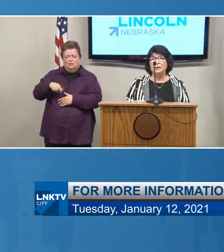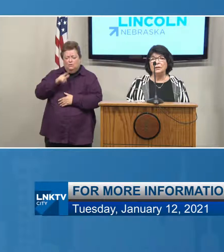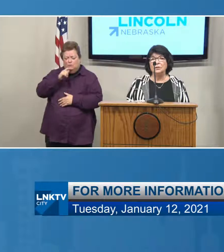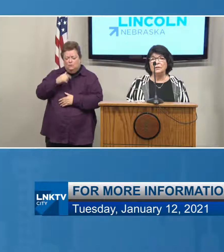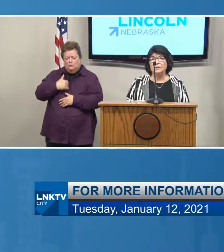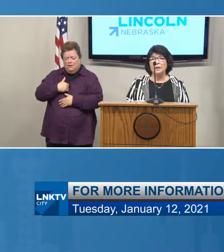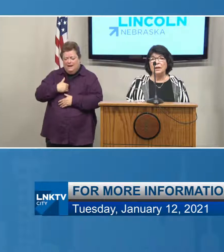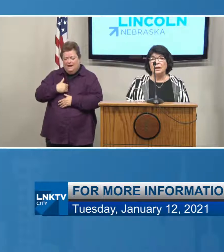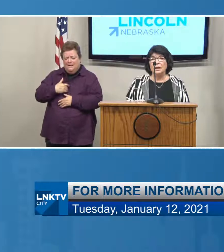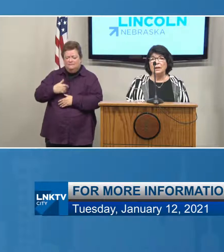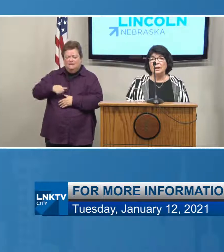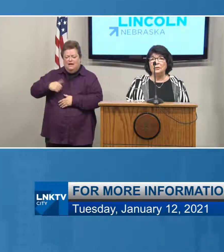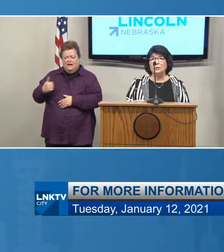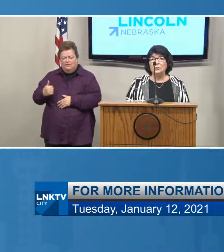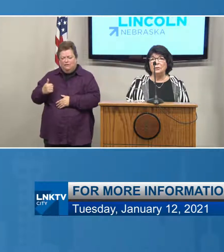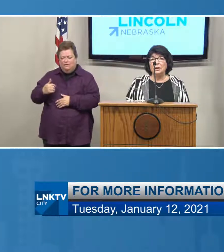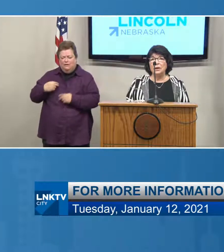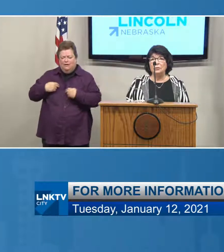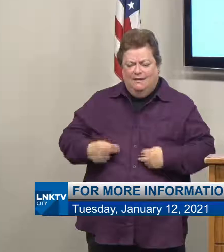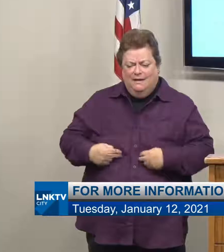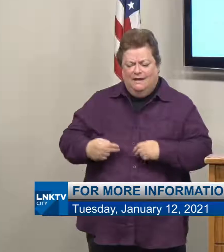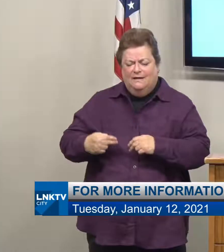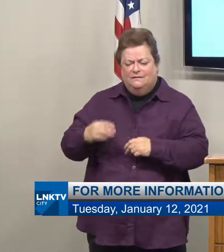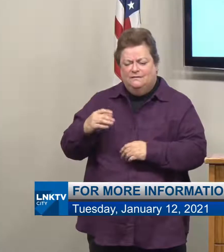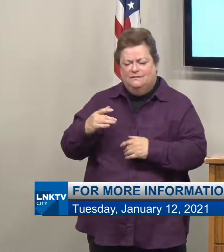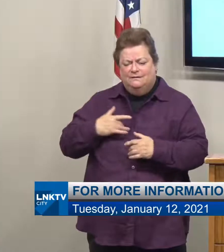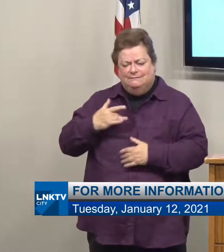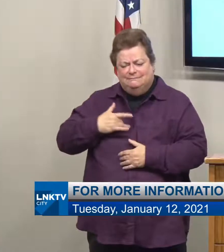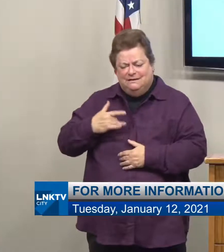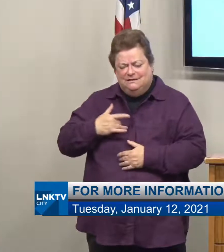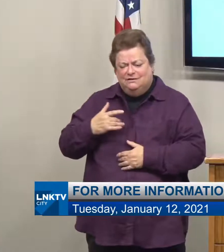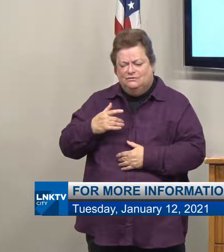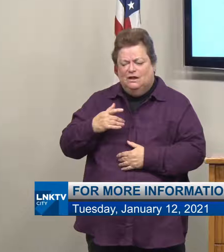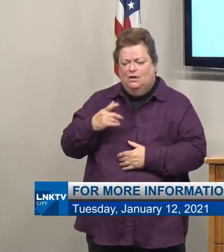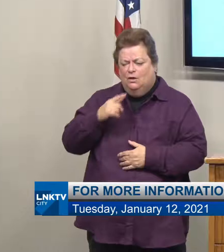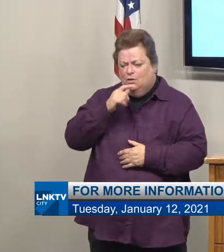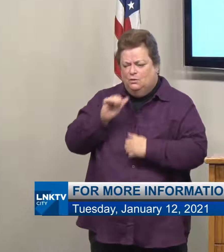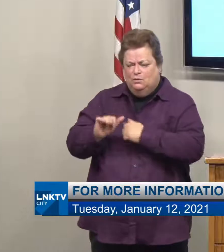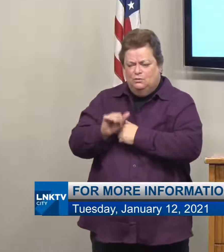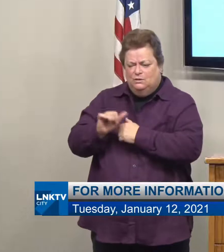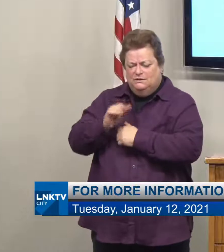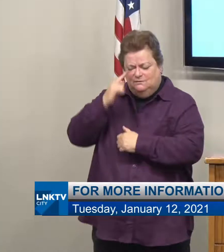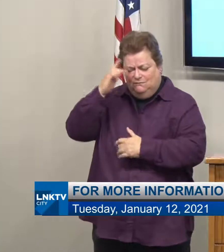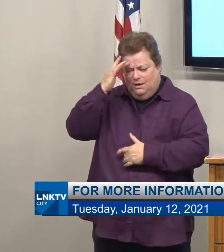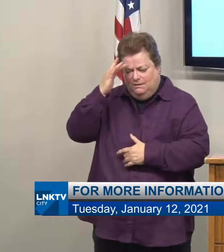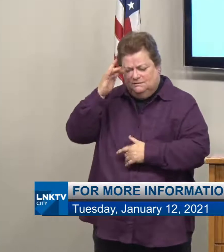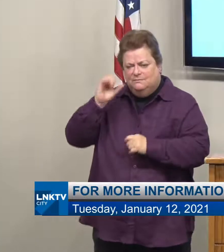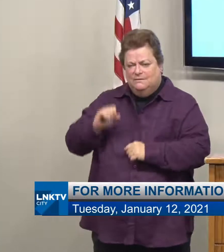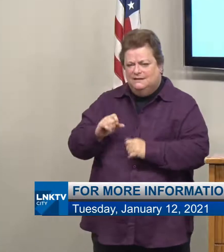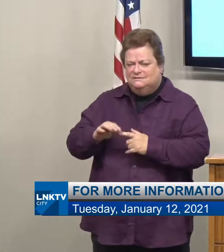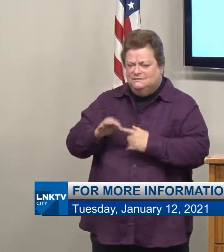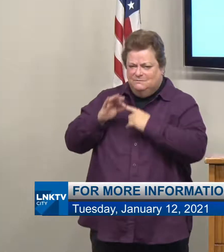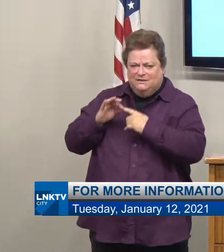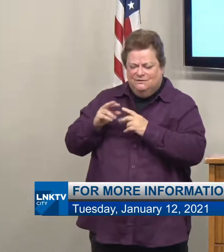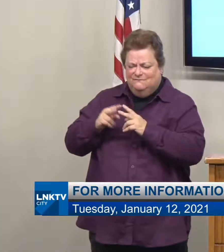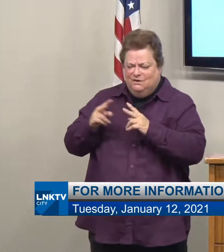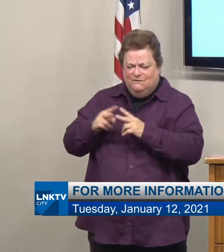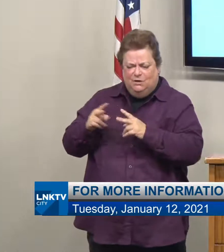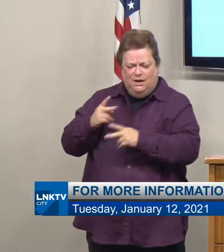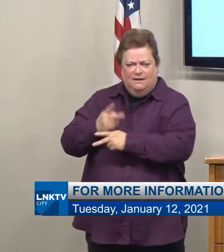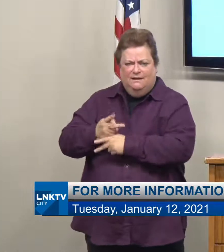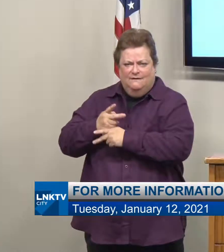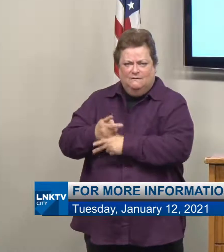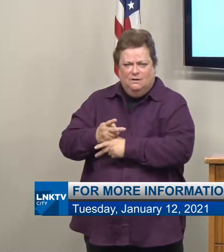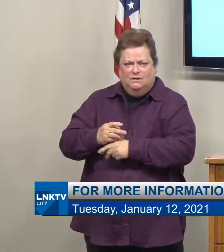health conditions, and others who are at risk for illness must be especially careful. Stay home, rely on help